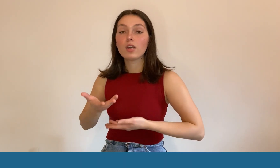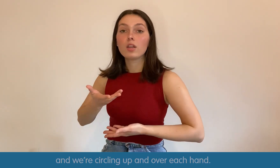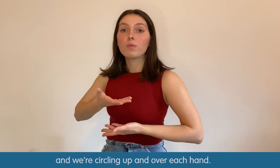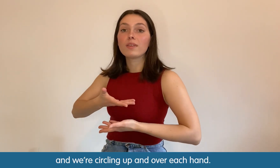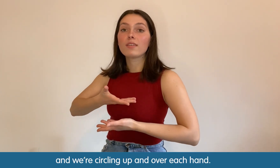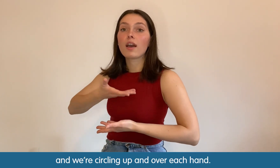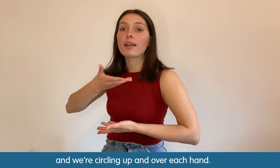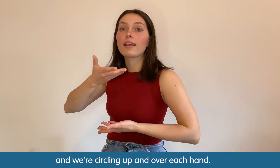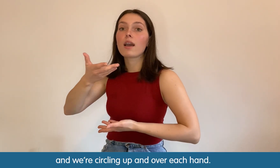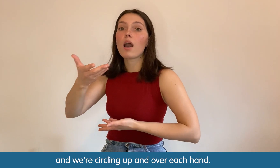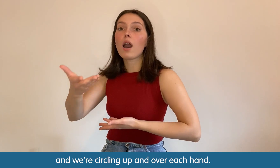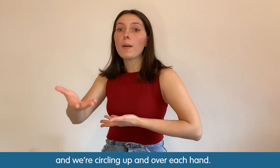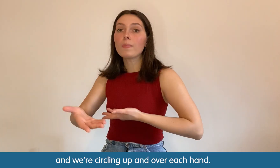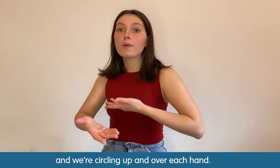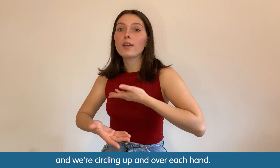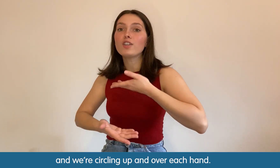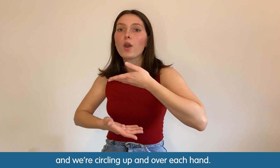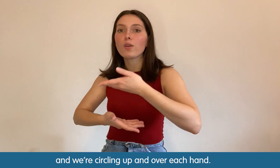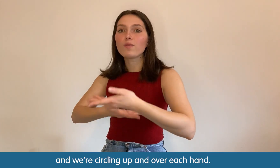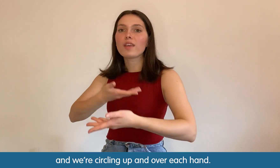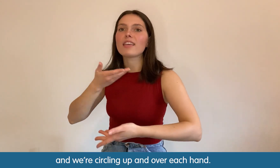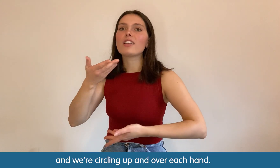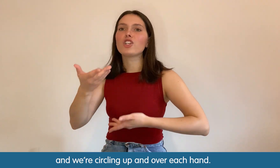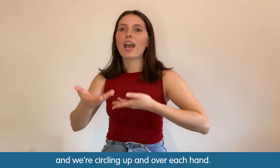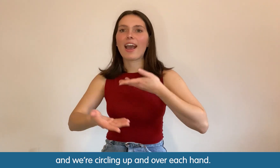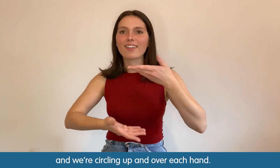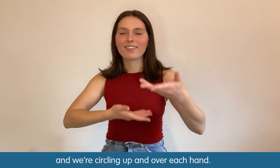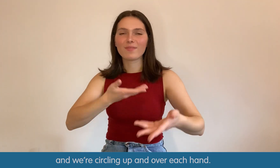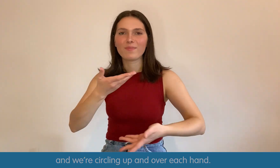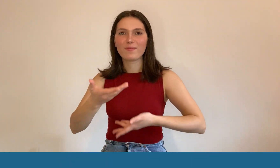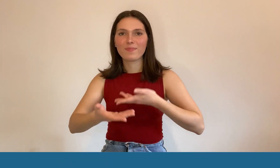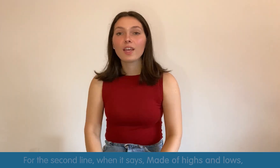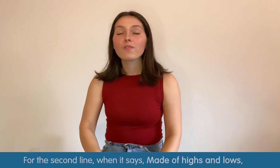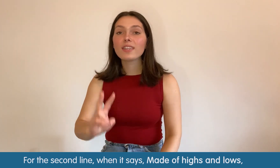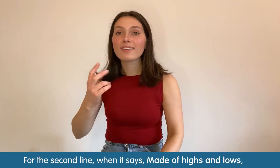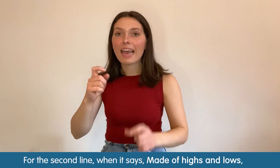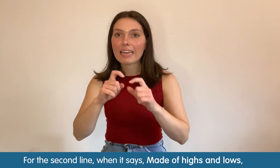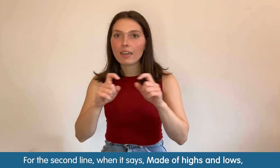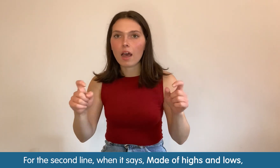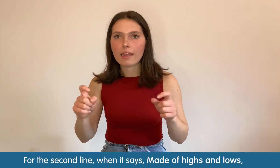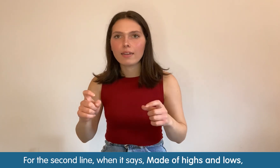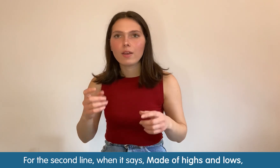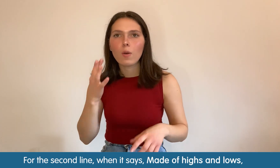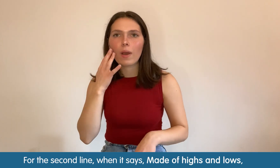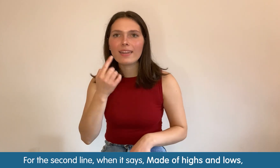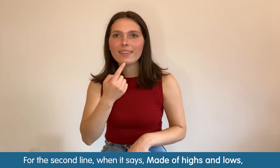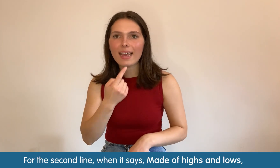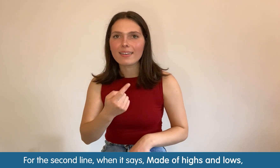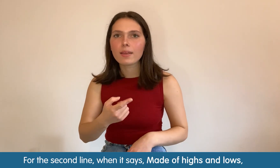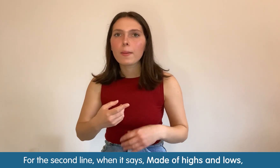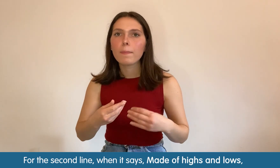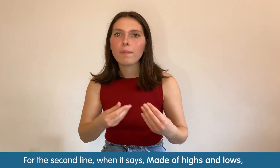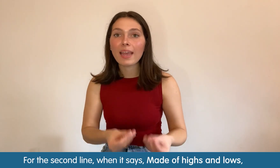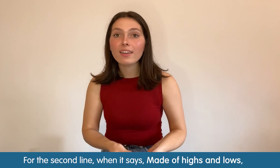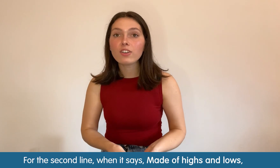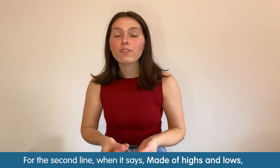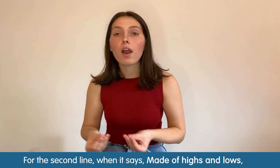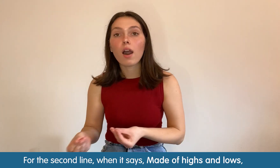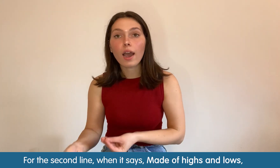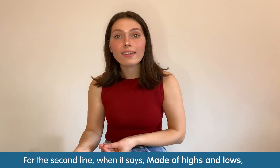We're circling up and over each hand. For the second line, when it says made of highs